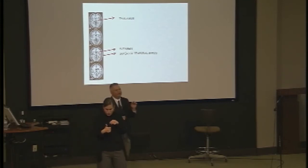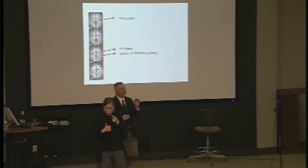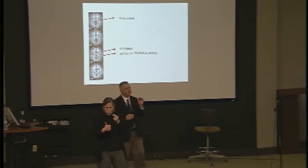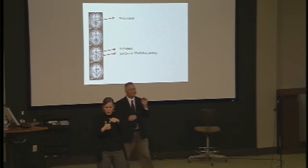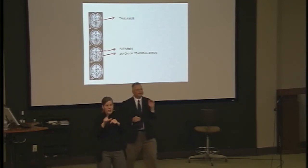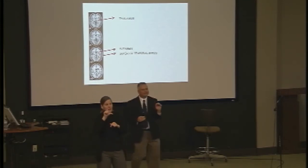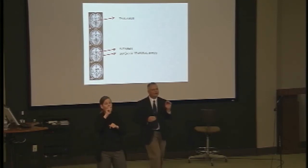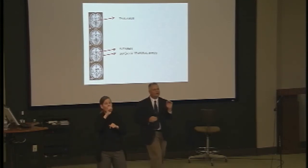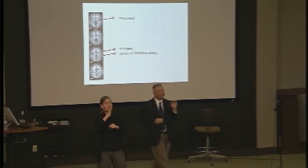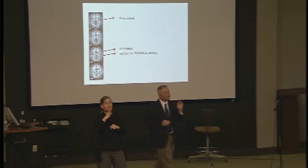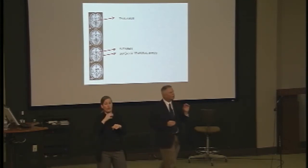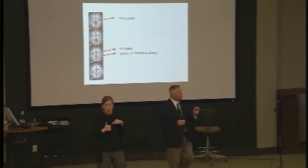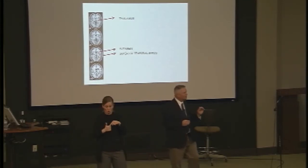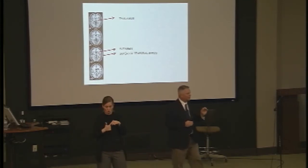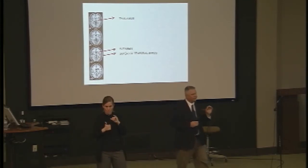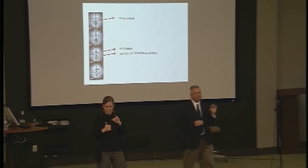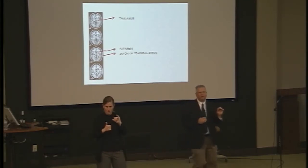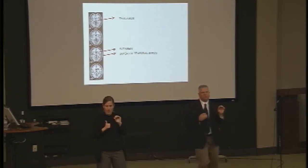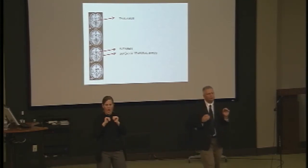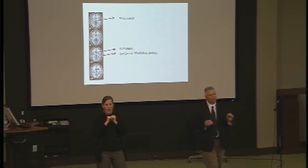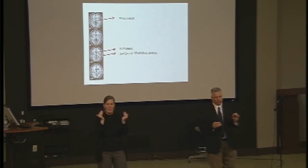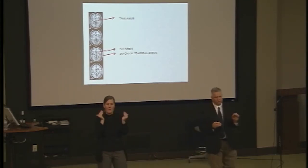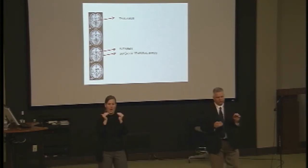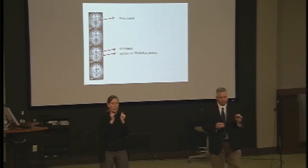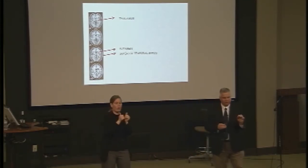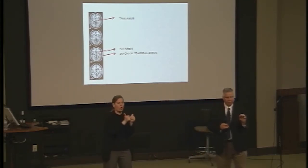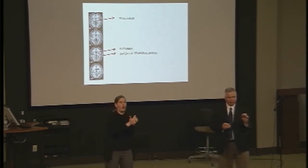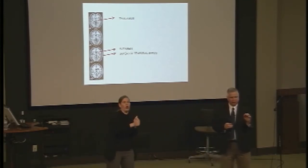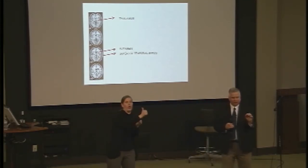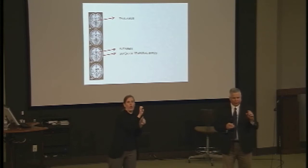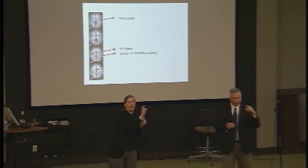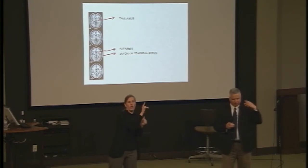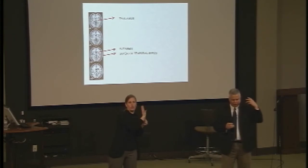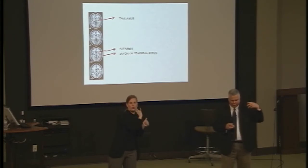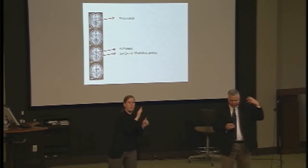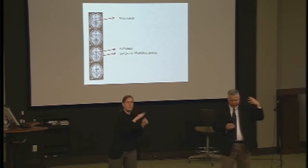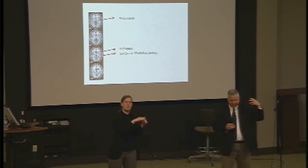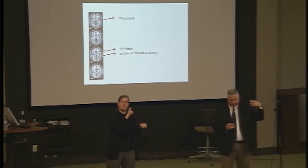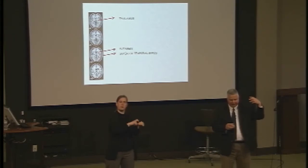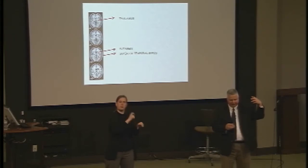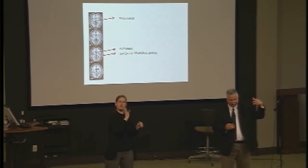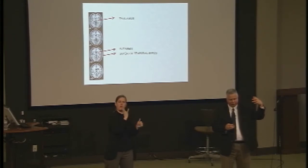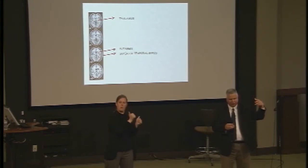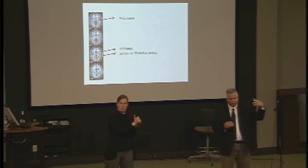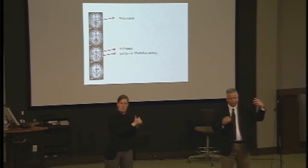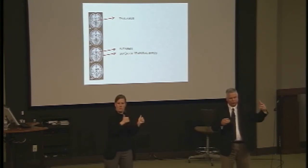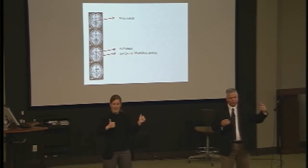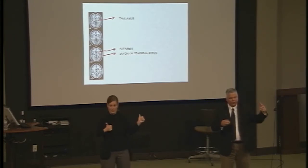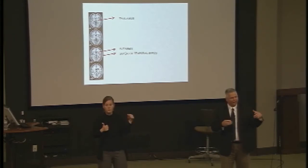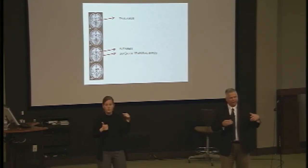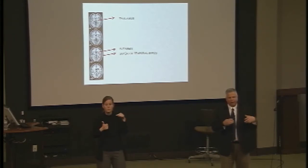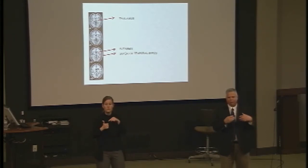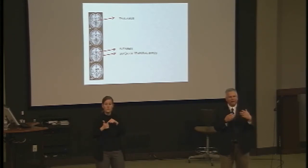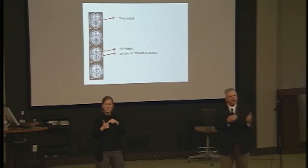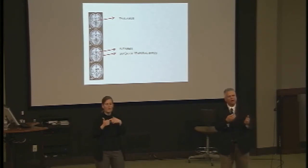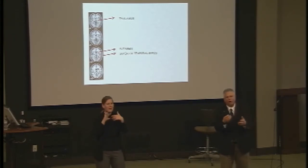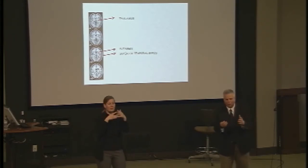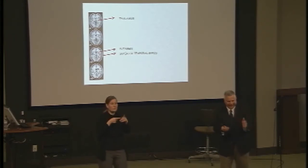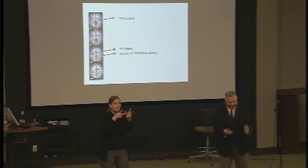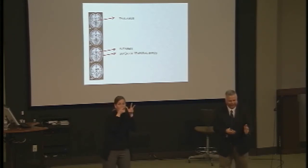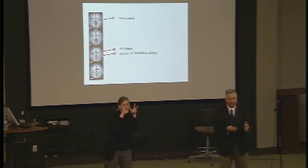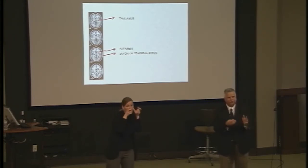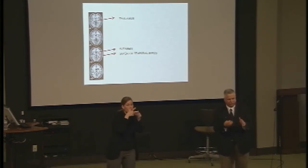while either listening or reading simple words, the circuit that late talkers are using, and they're